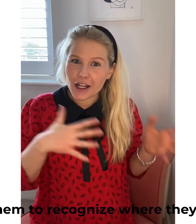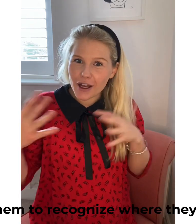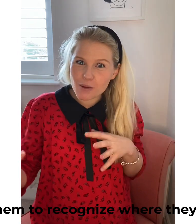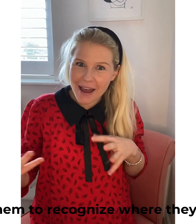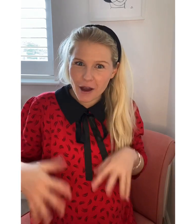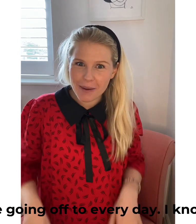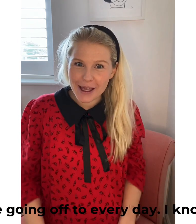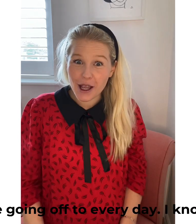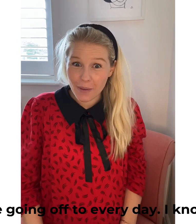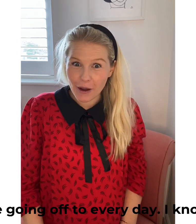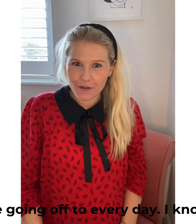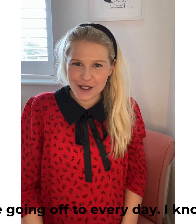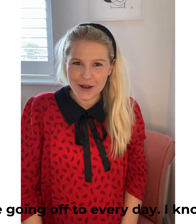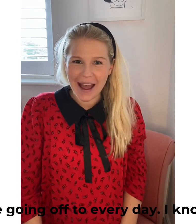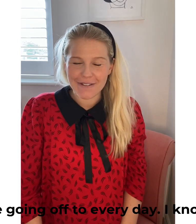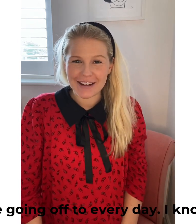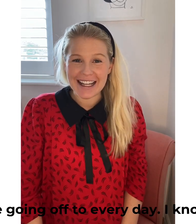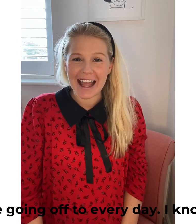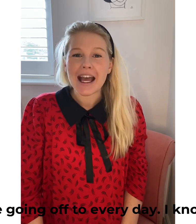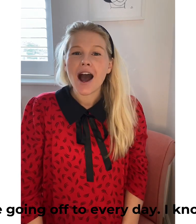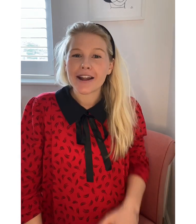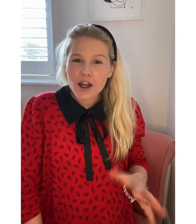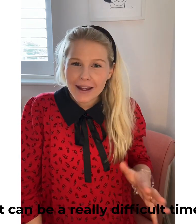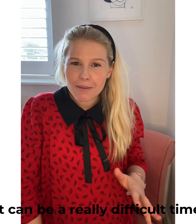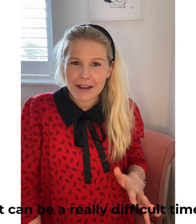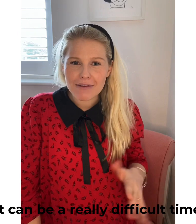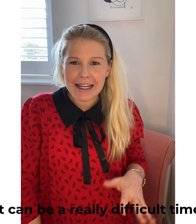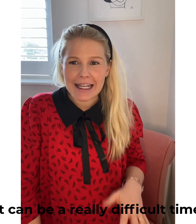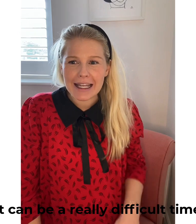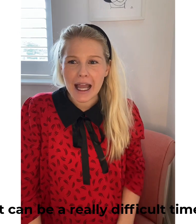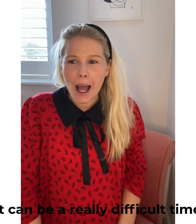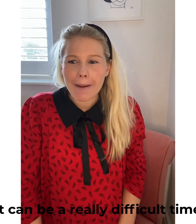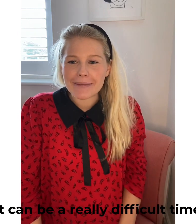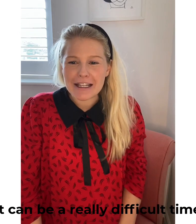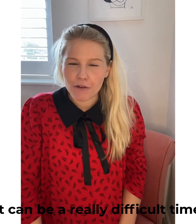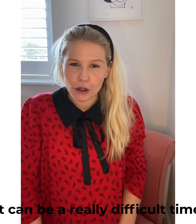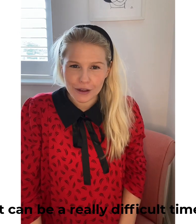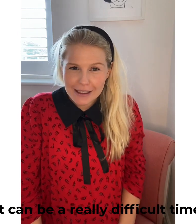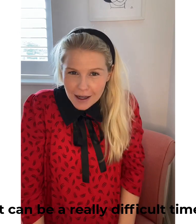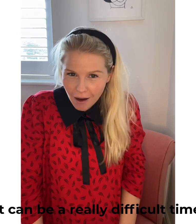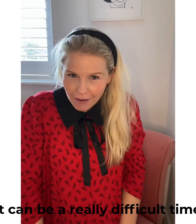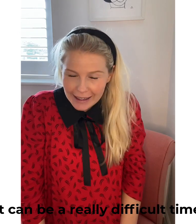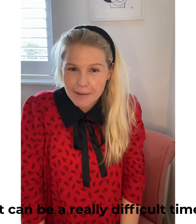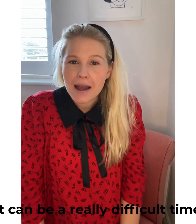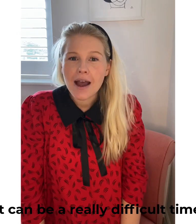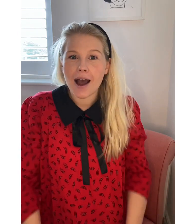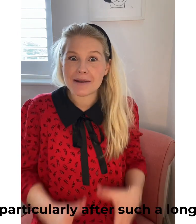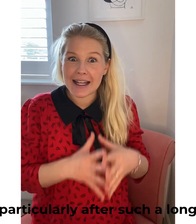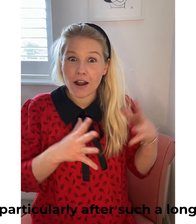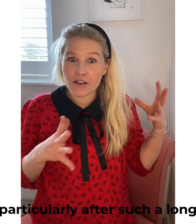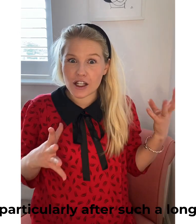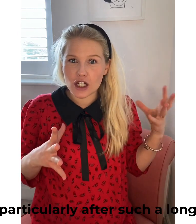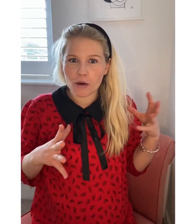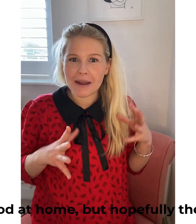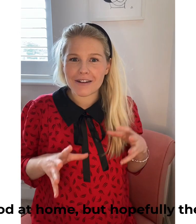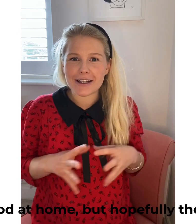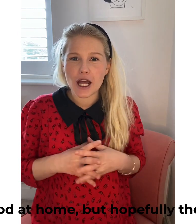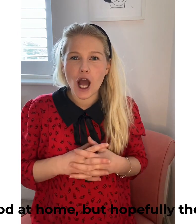where they'll be going off to every day. I know it can be a really difficult time, particularly after such a long period at home,